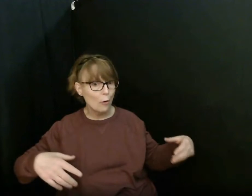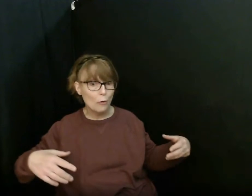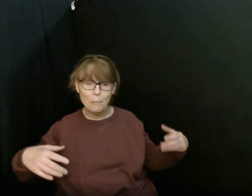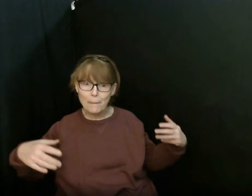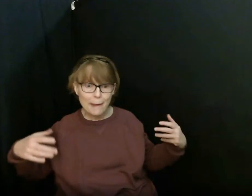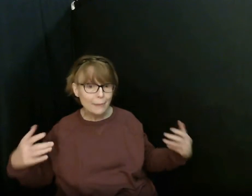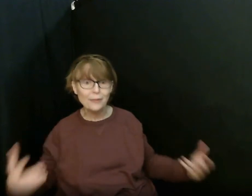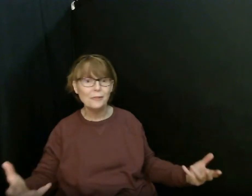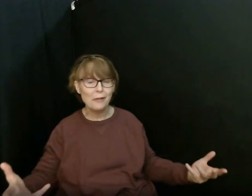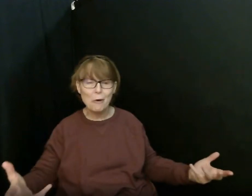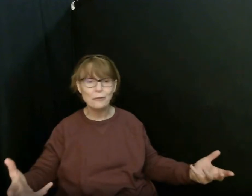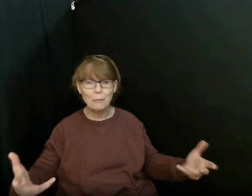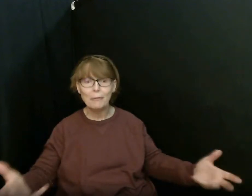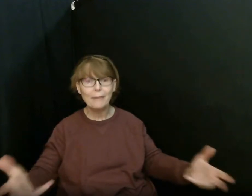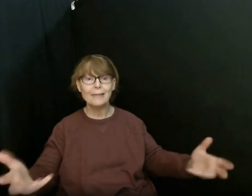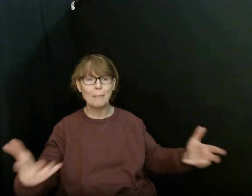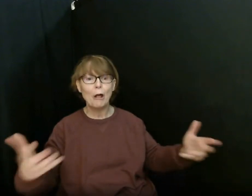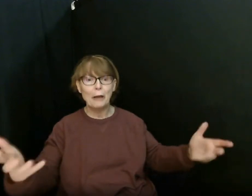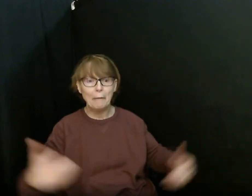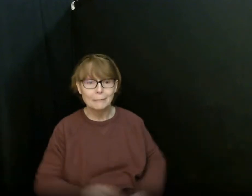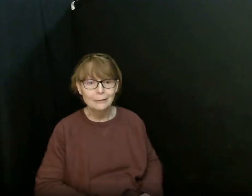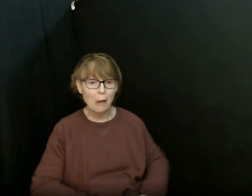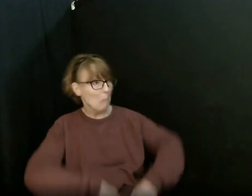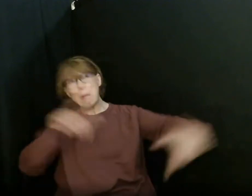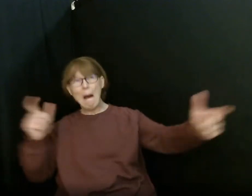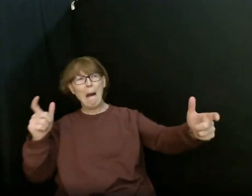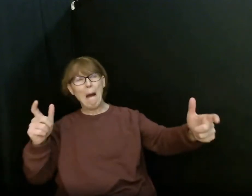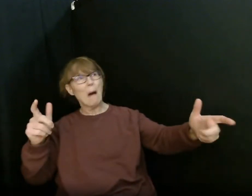so big, this is the most important thing that's happened all year. Mm-hmm.